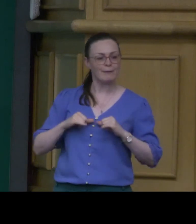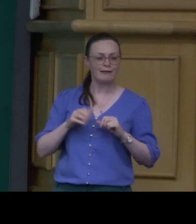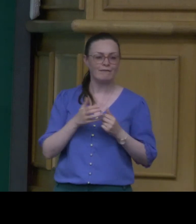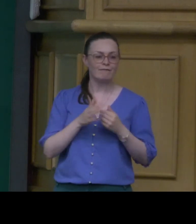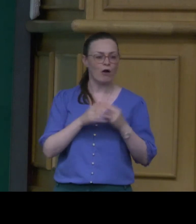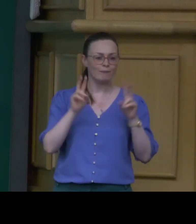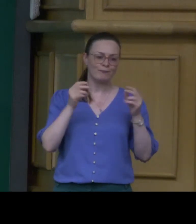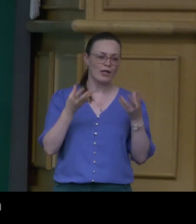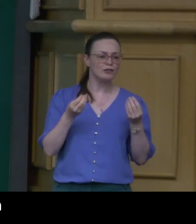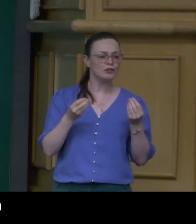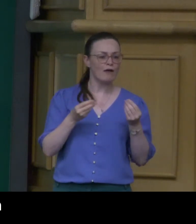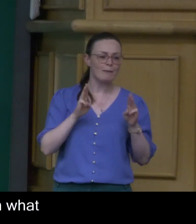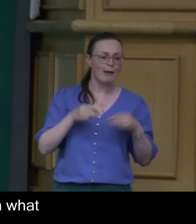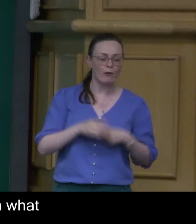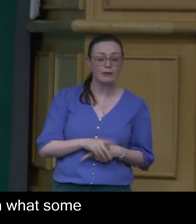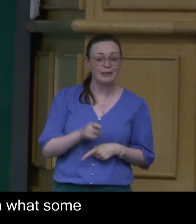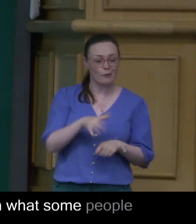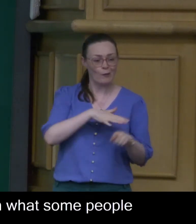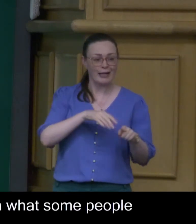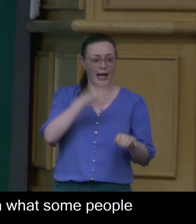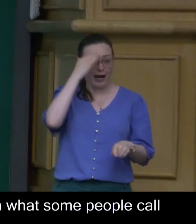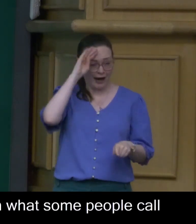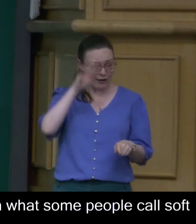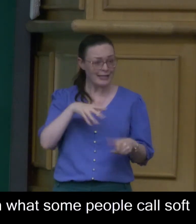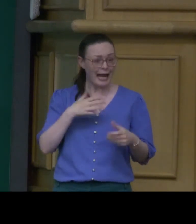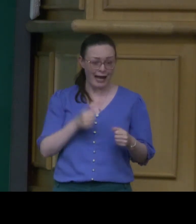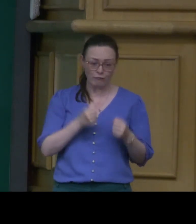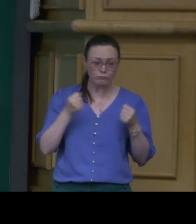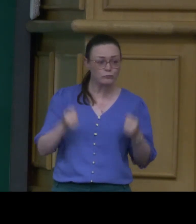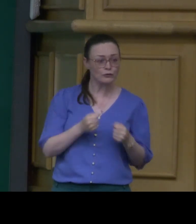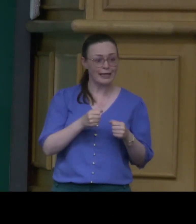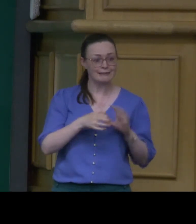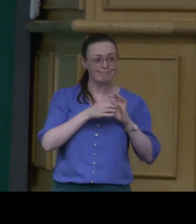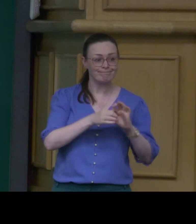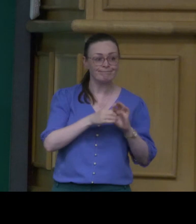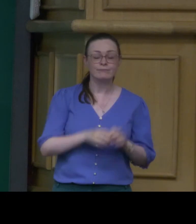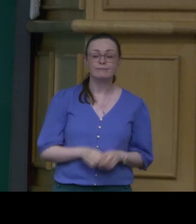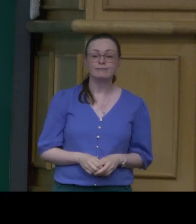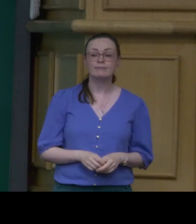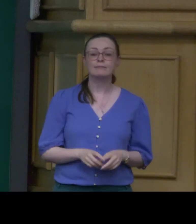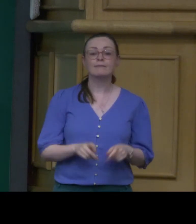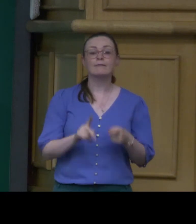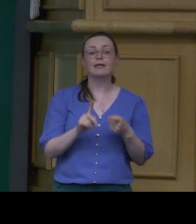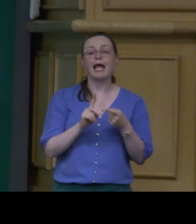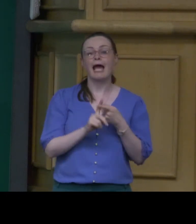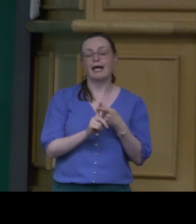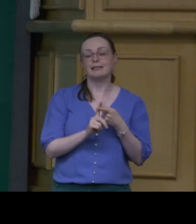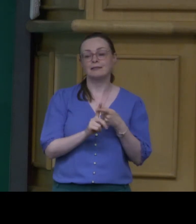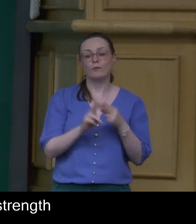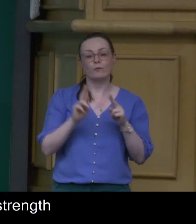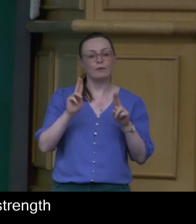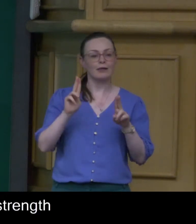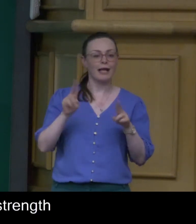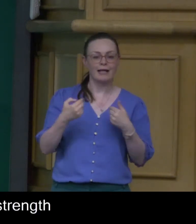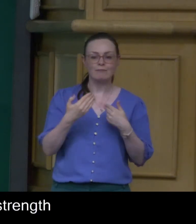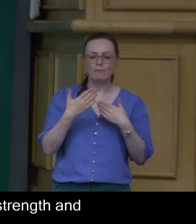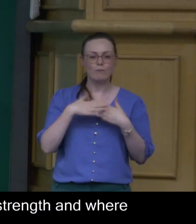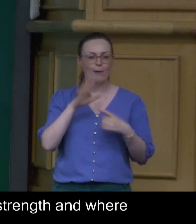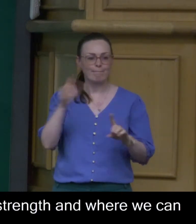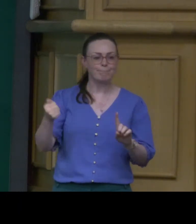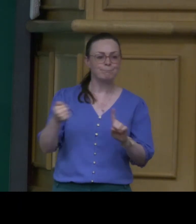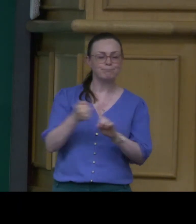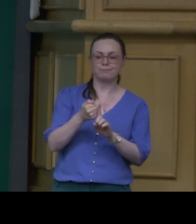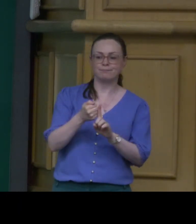power, an area in which Ireland has real strength, and where we can be much more